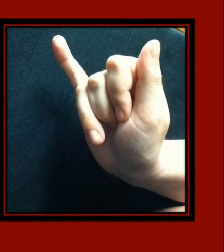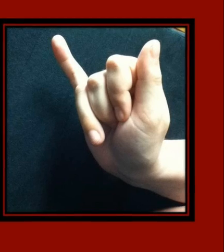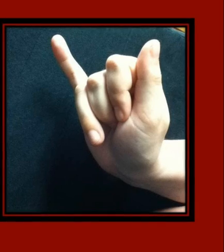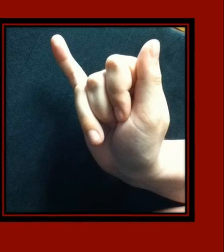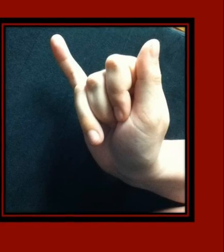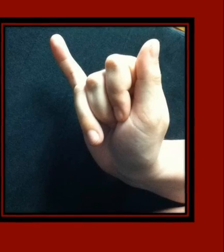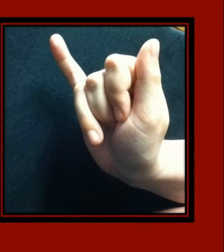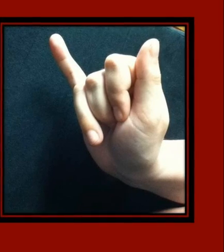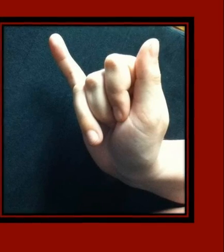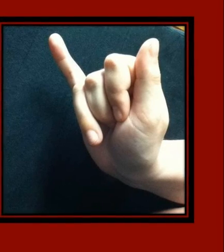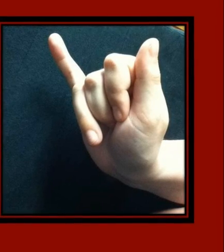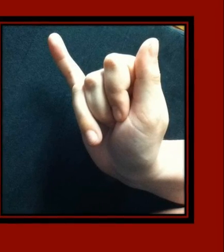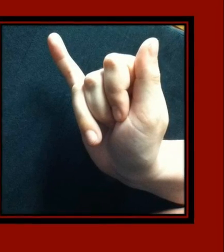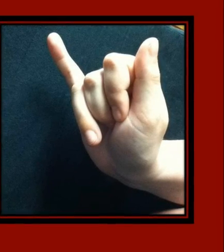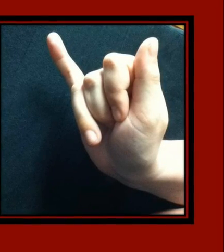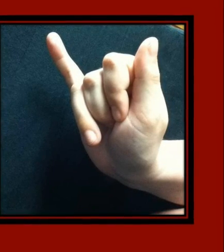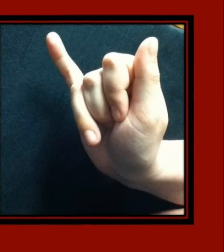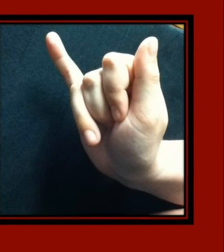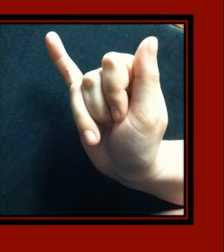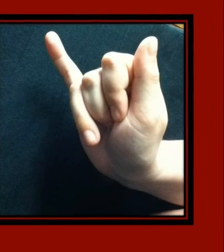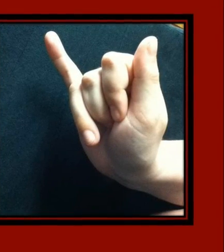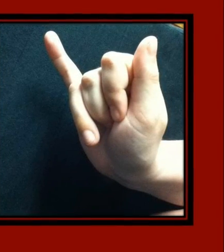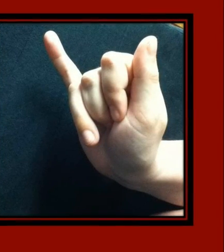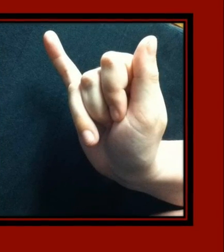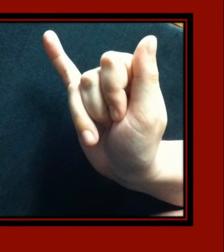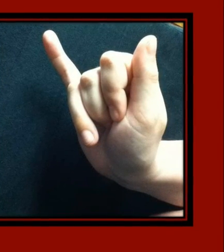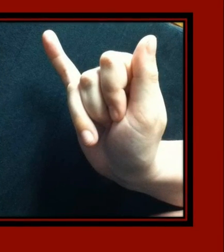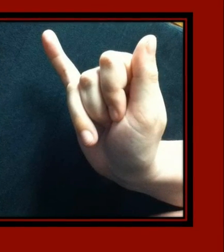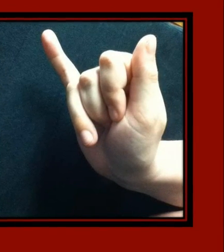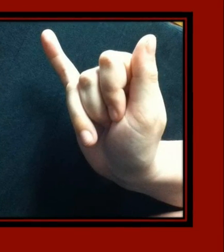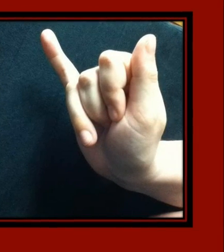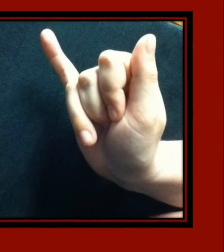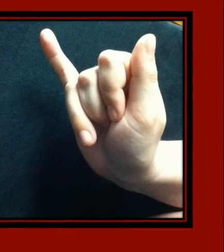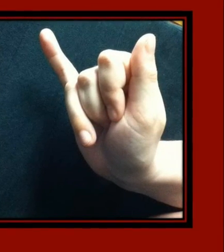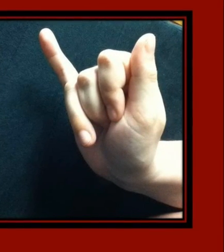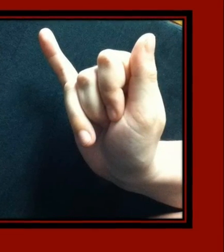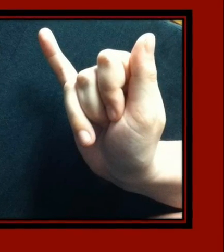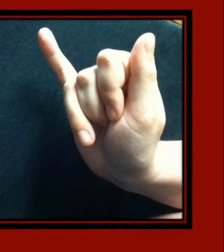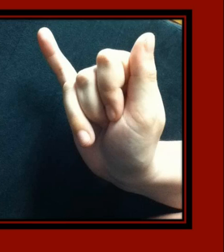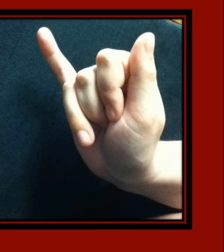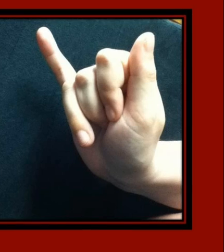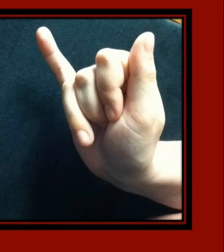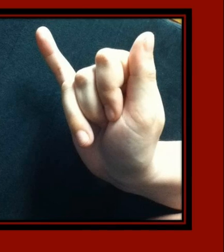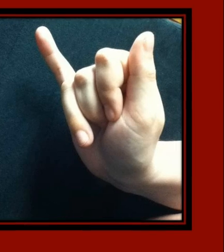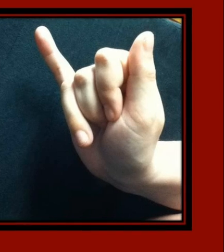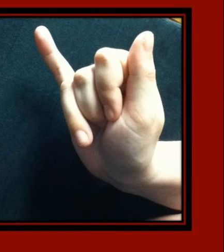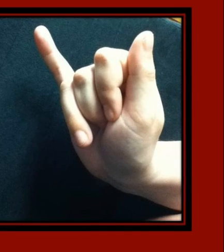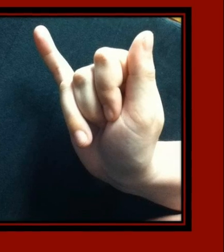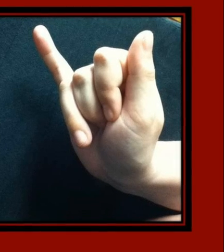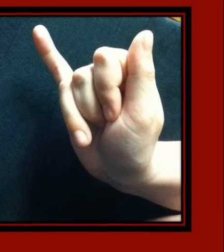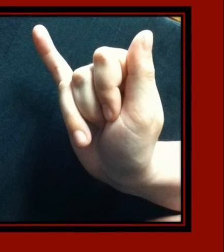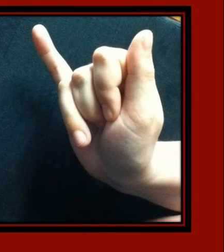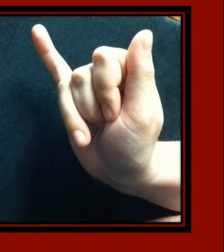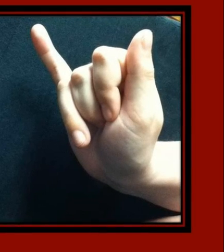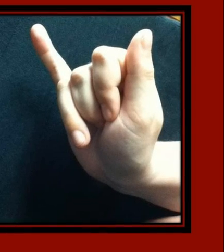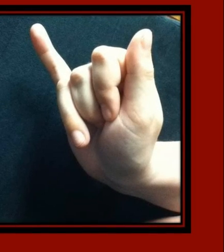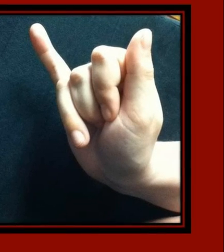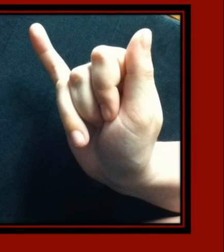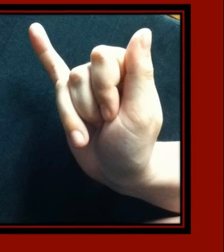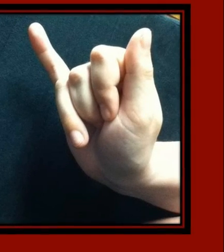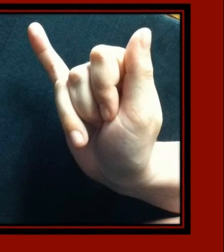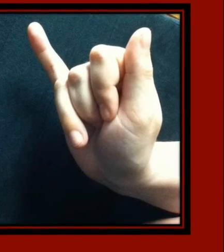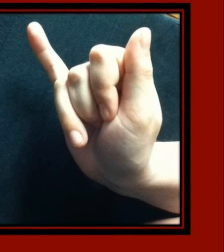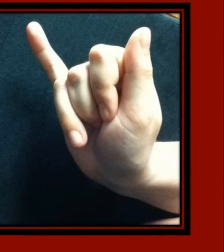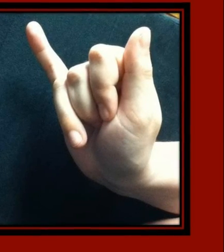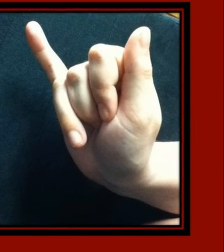fist, but keep your pinky finger extended up to the ceiling. Next, make a scoop or J hook motion with